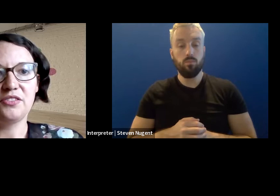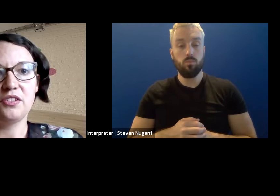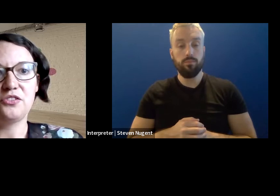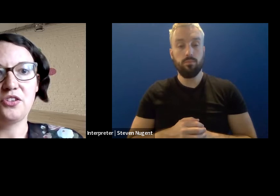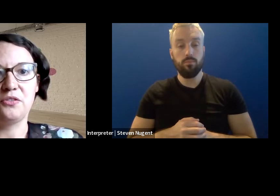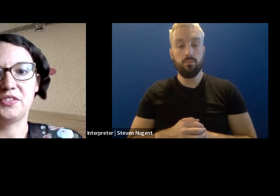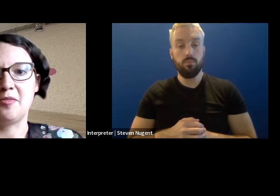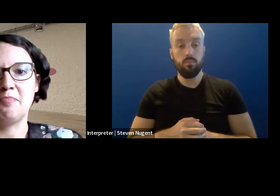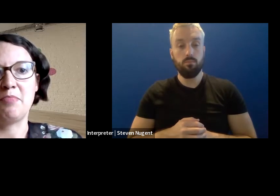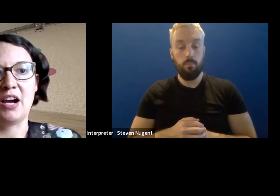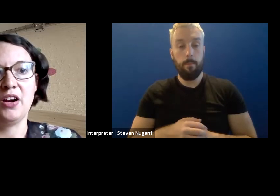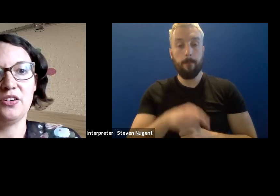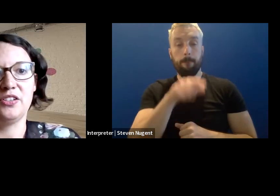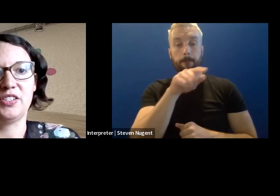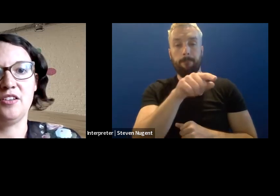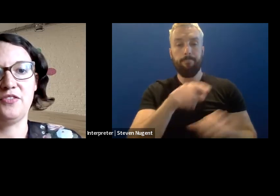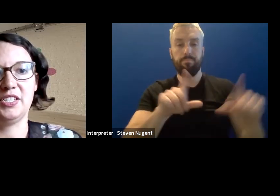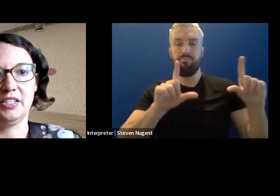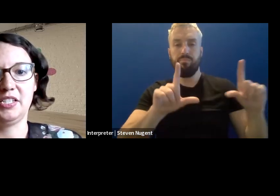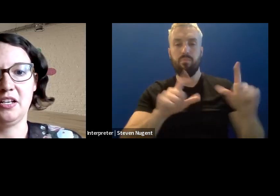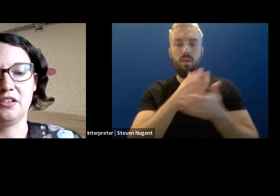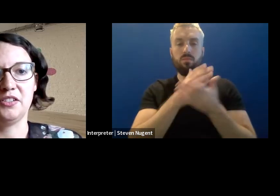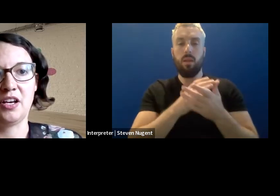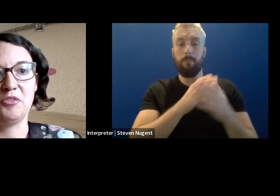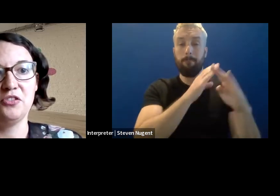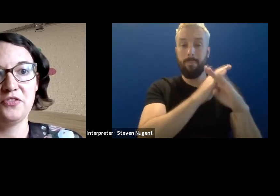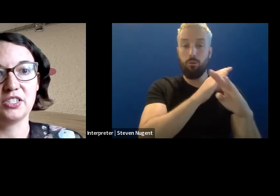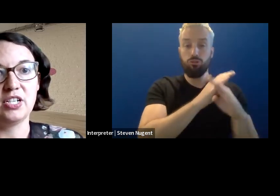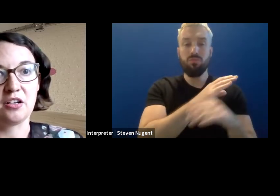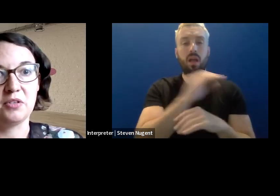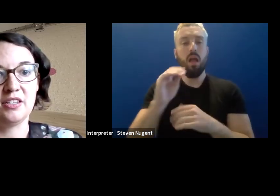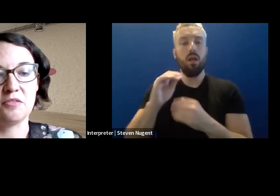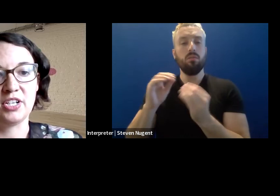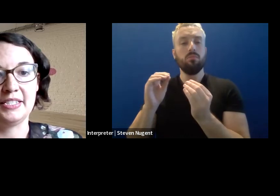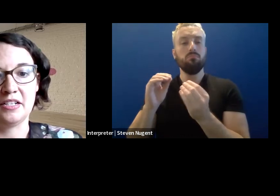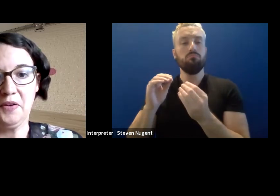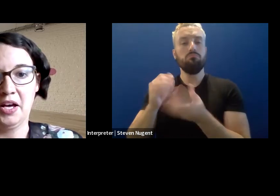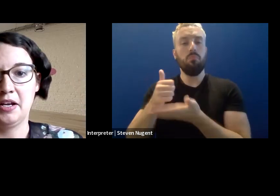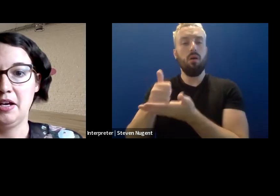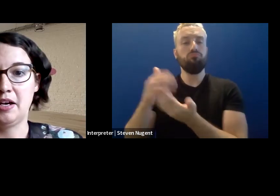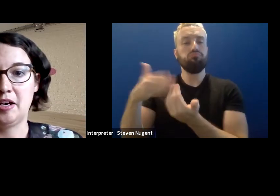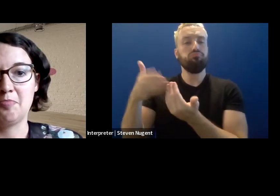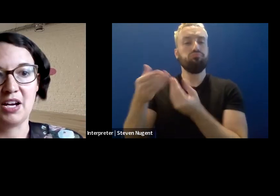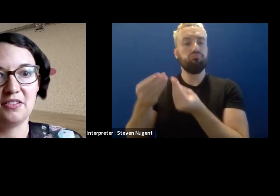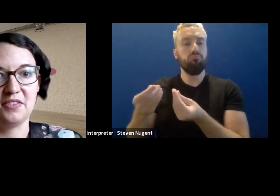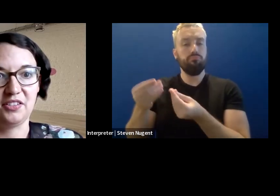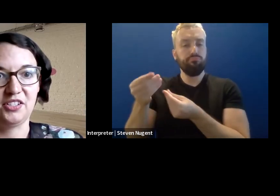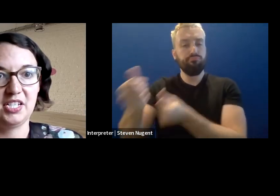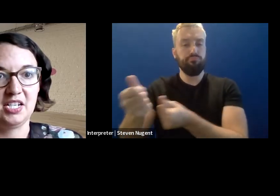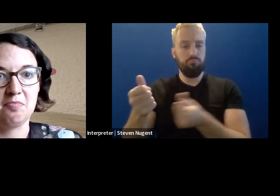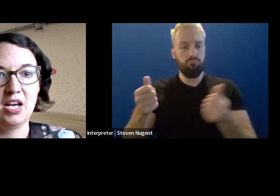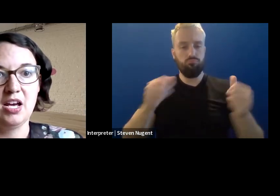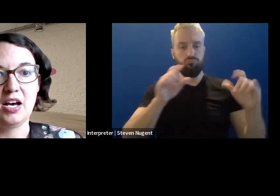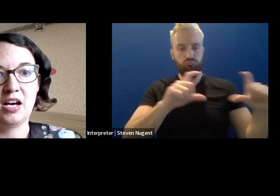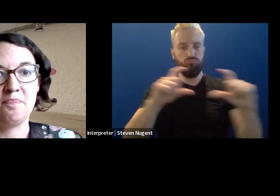So this shows some barriers and facilitators to fiscal equity that were identified by the